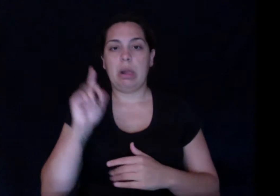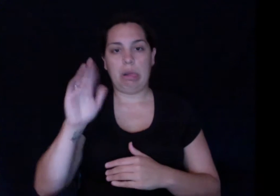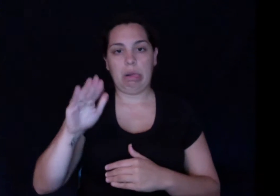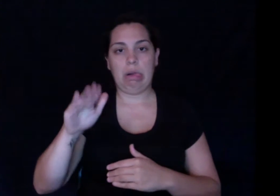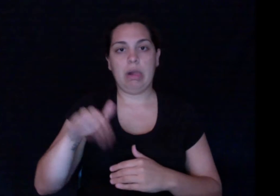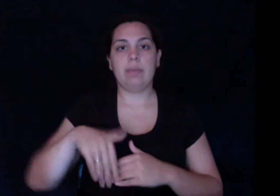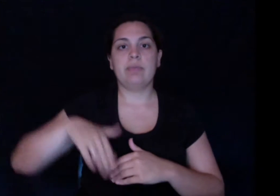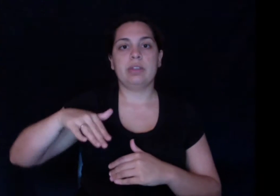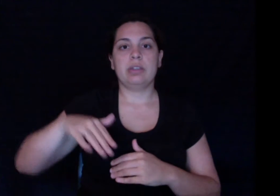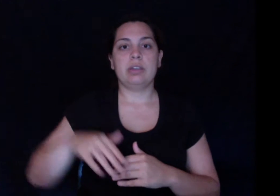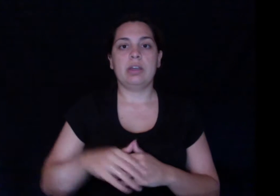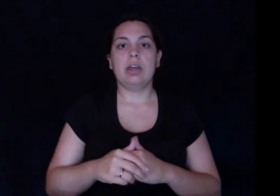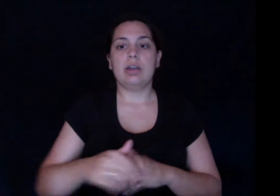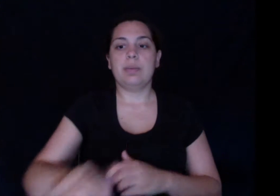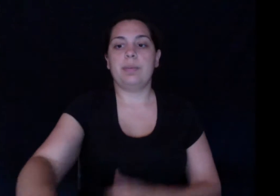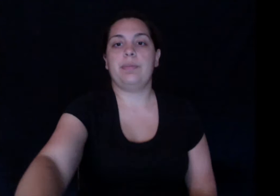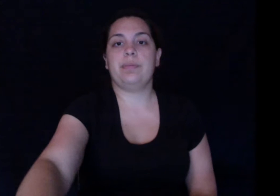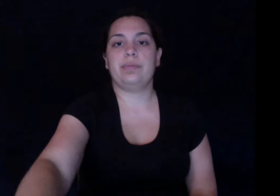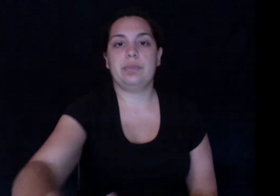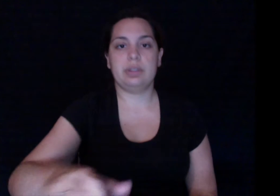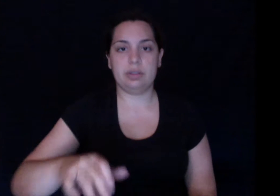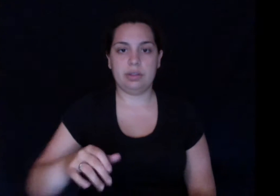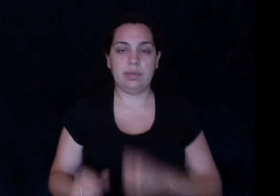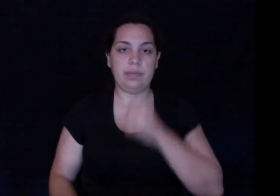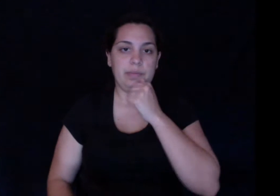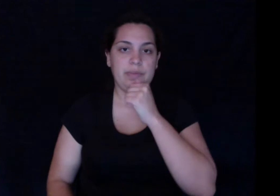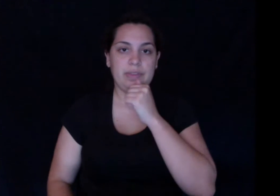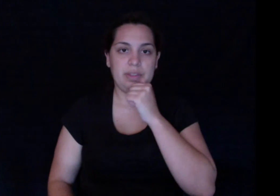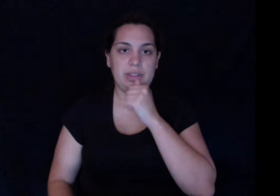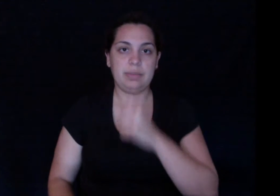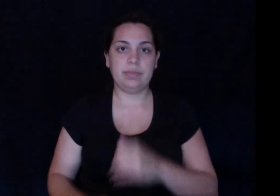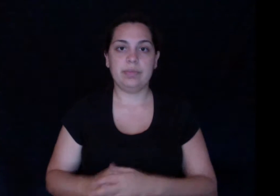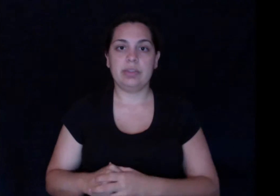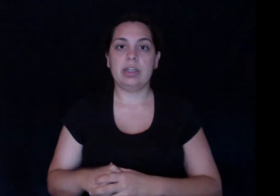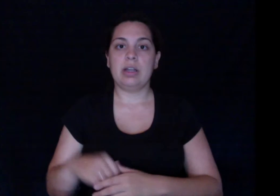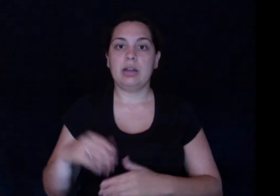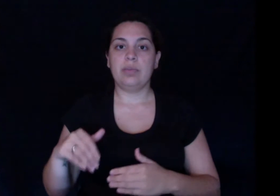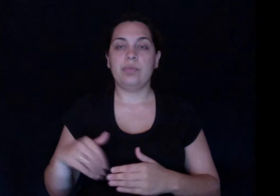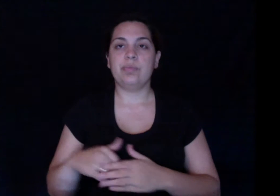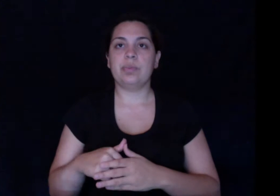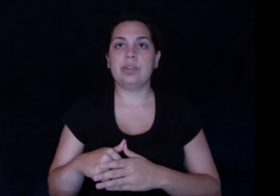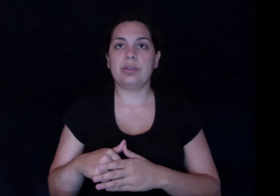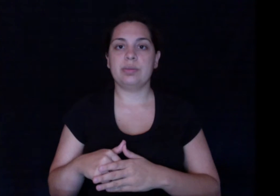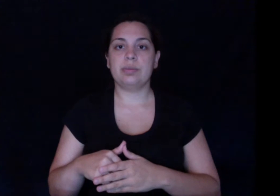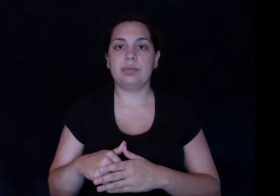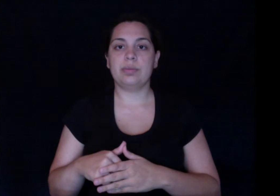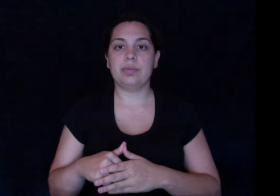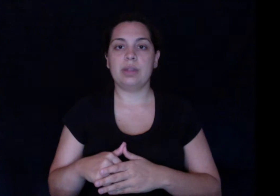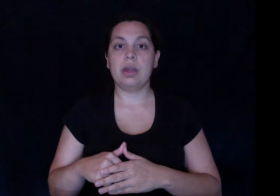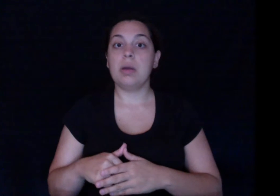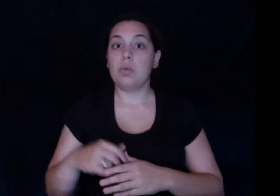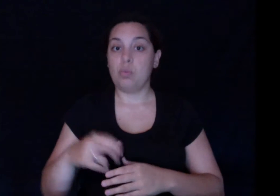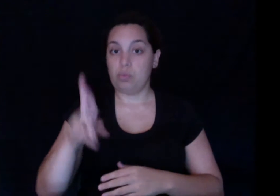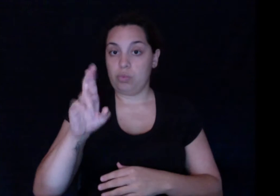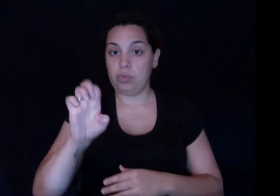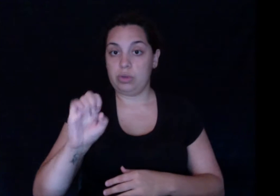website, mattgrossdesign.com, is still in progress, but it's finally helped me make the jump from having various profiles all over the internet to an